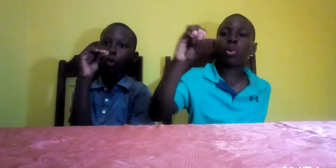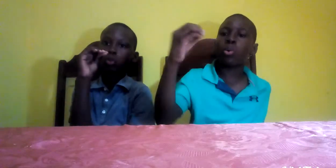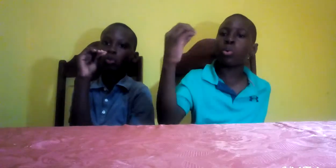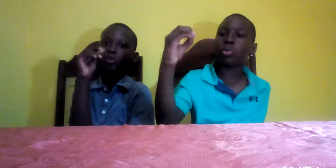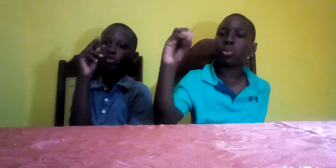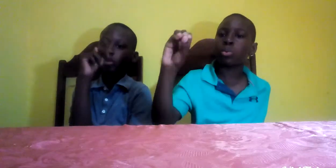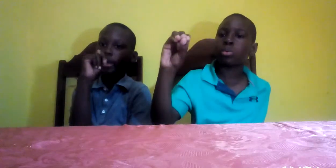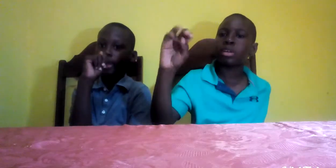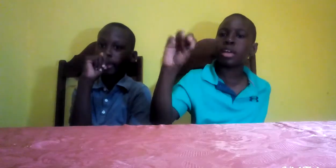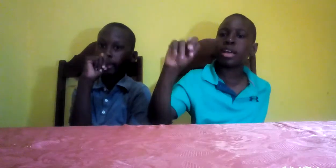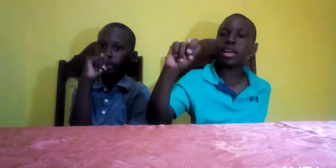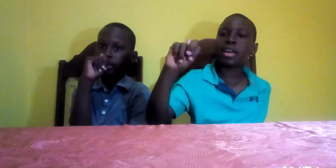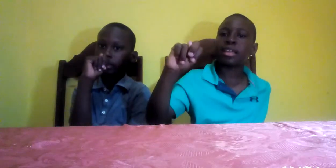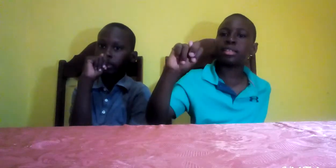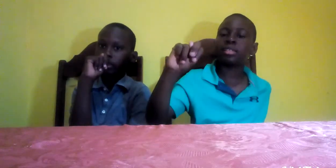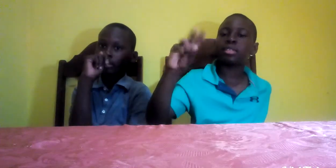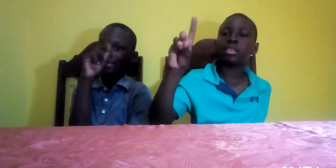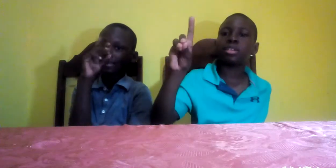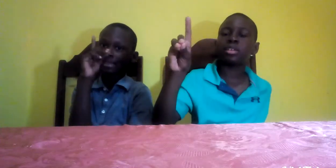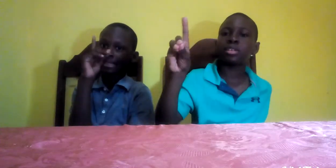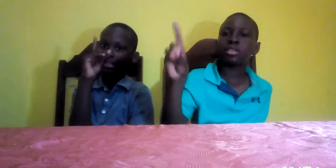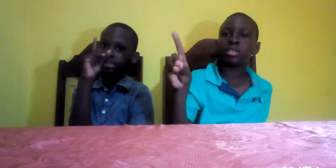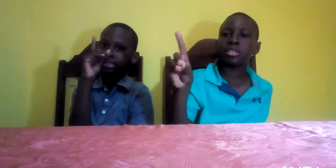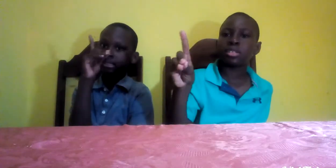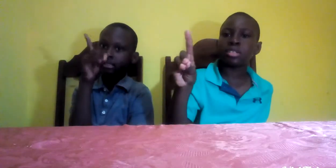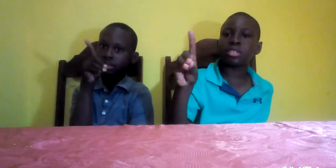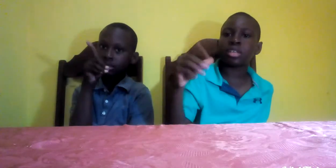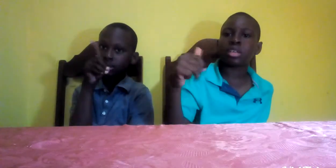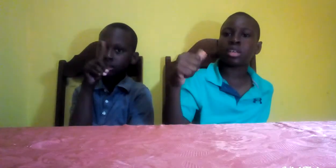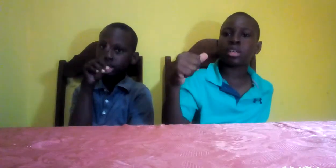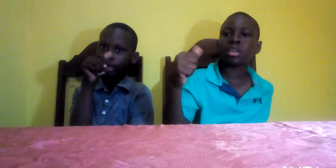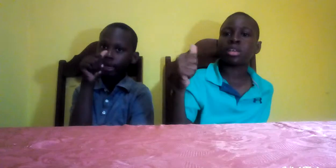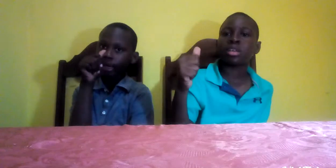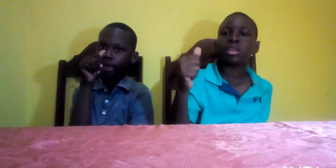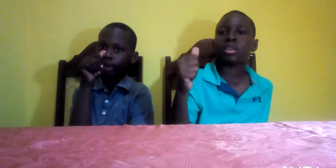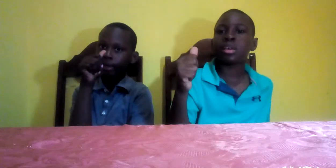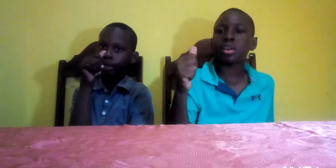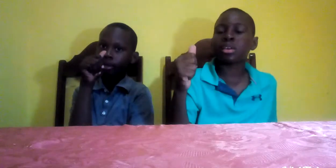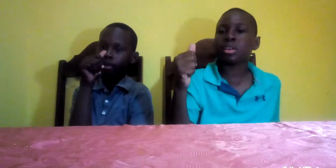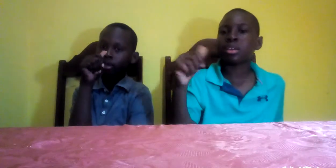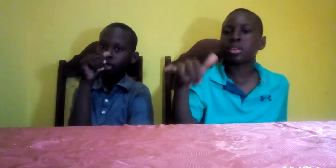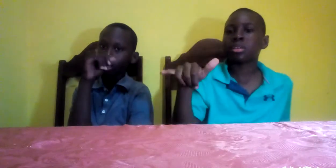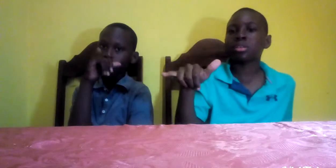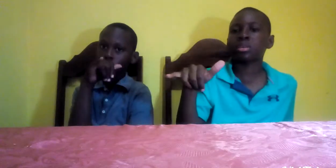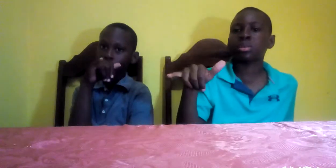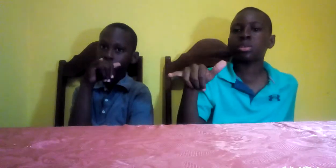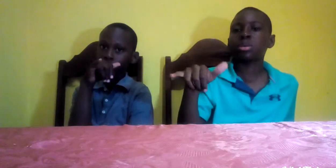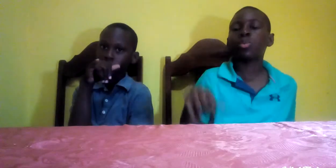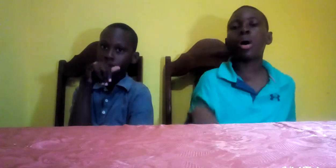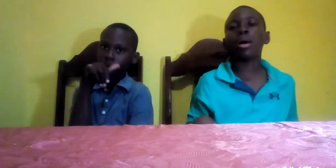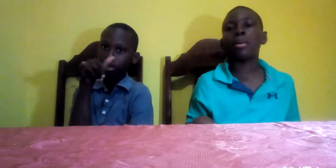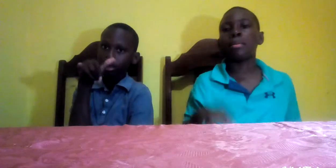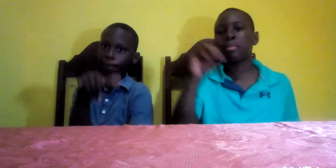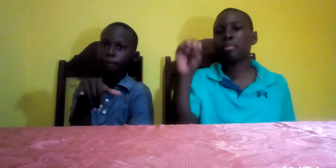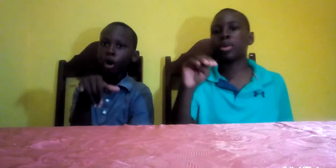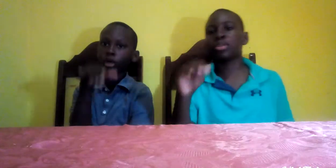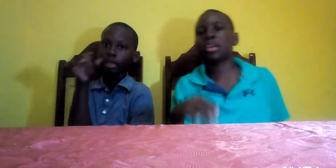-N-N-D-A-Y. Monday.